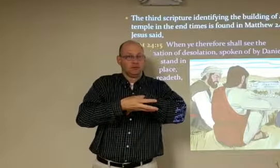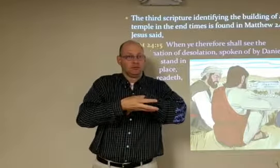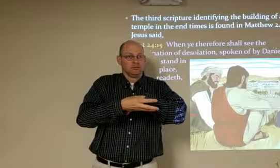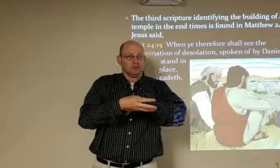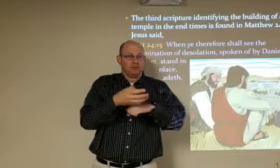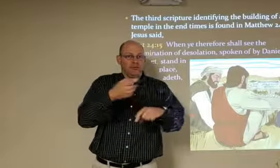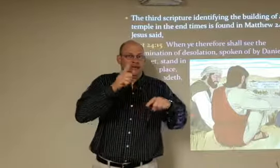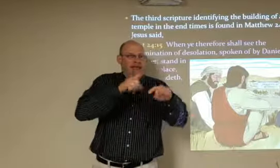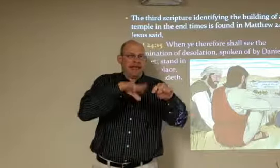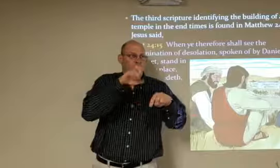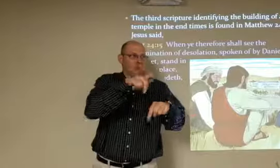beast.